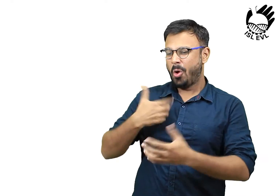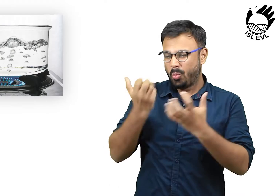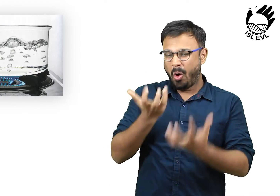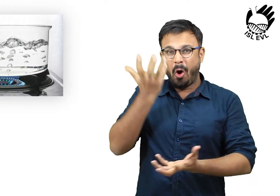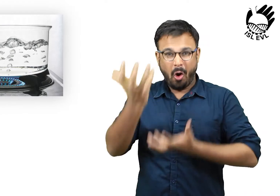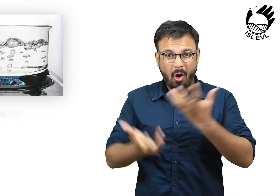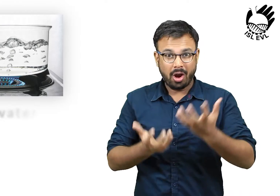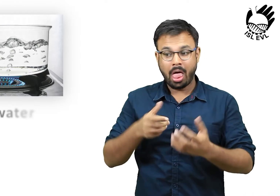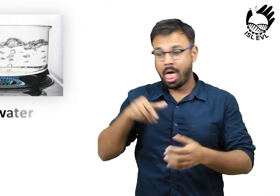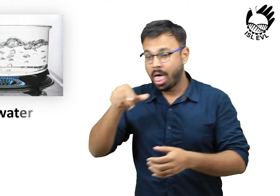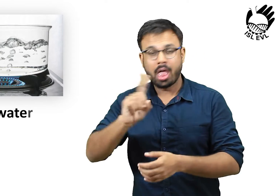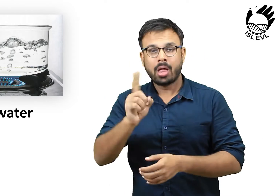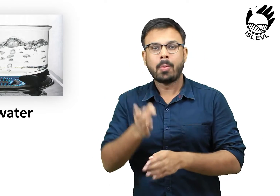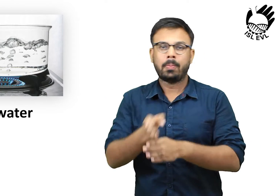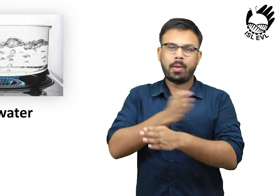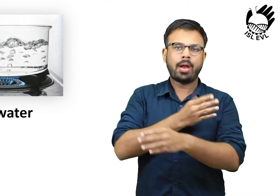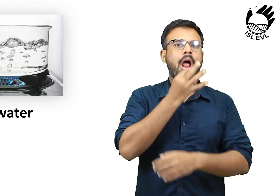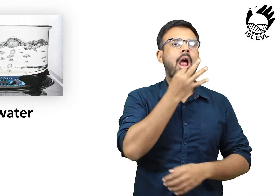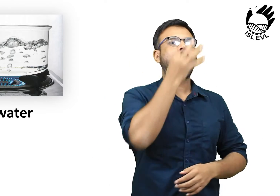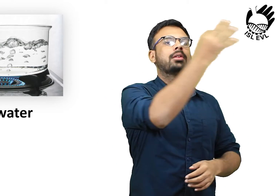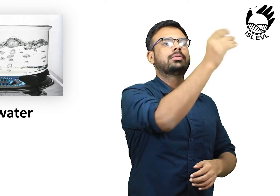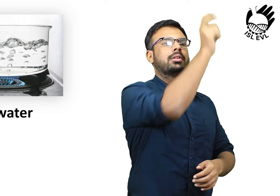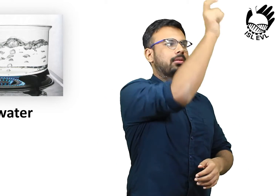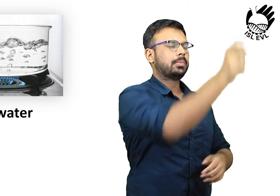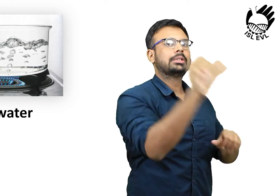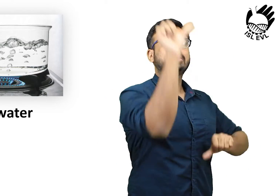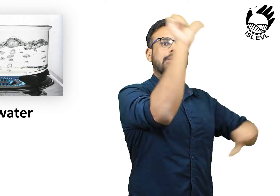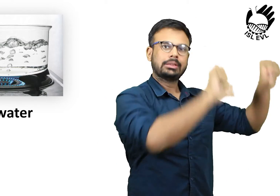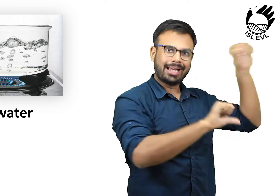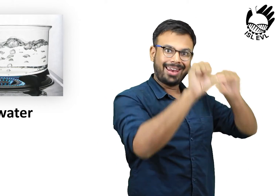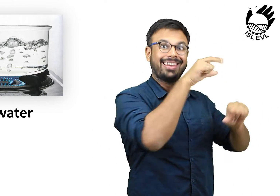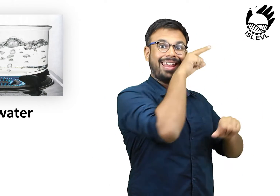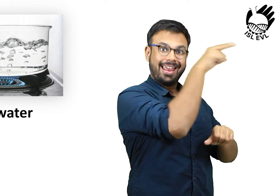Ask an adult to boil tap water.